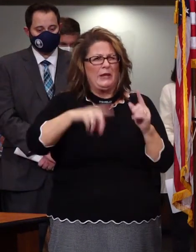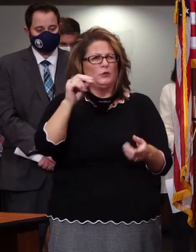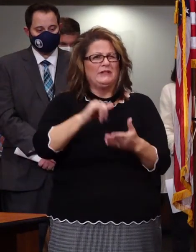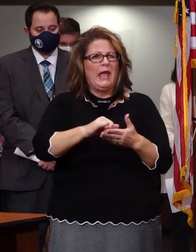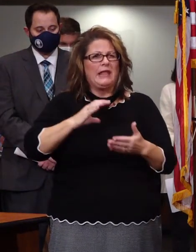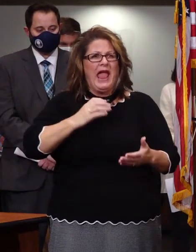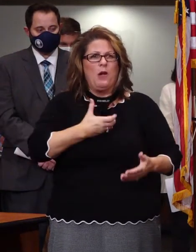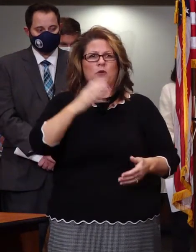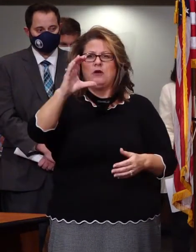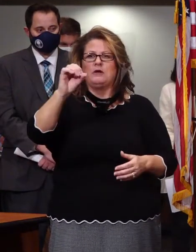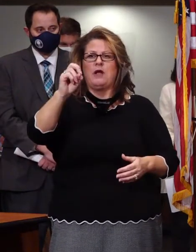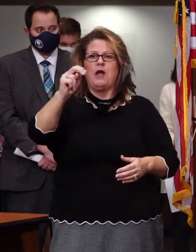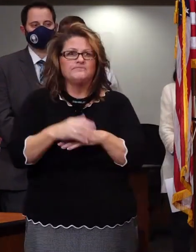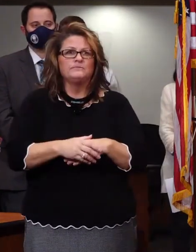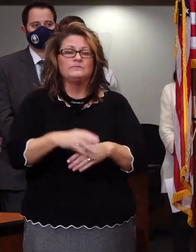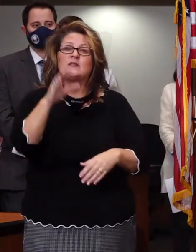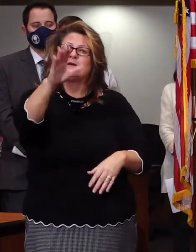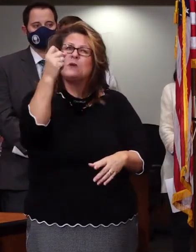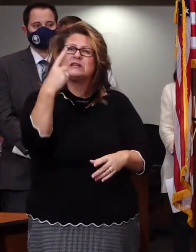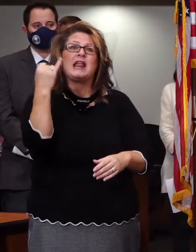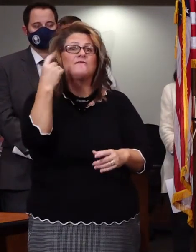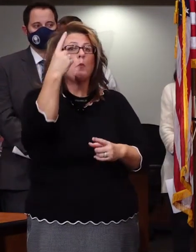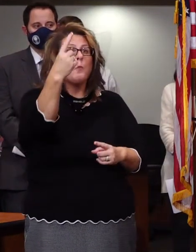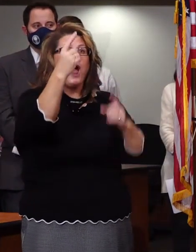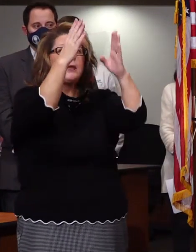some court decisions on it, but there's a virus.